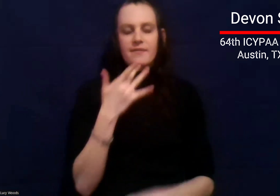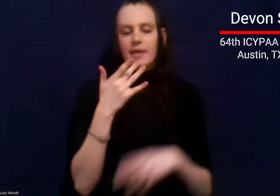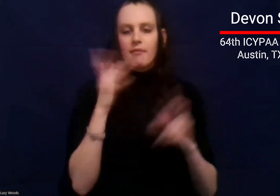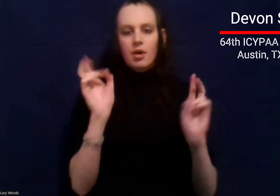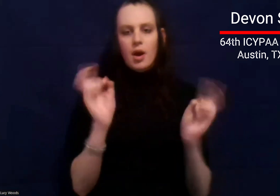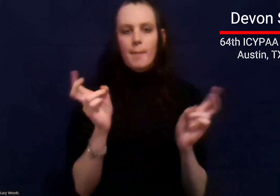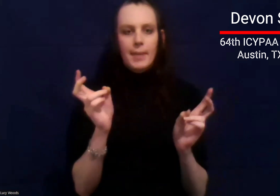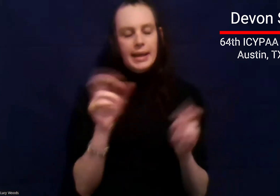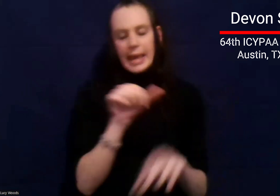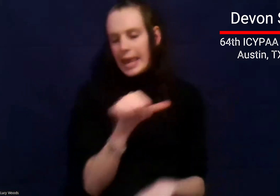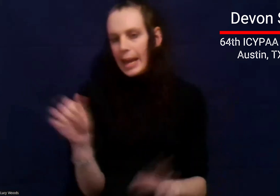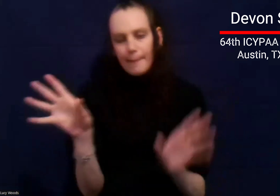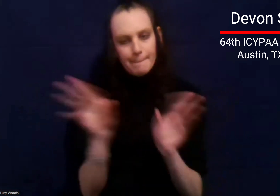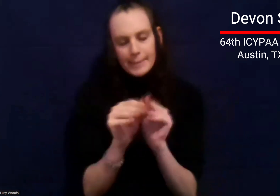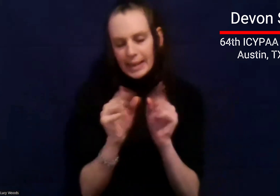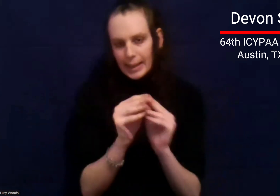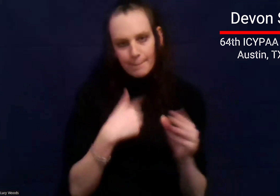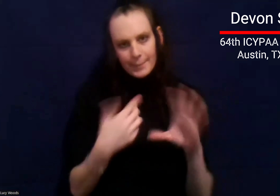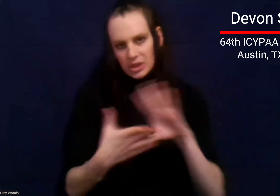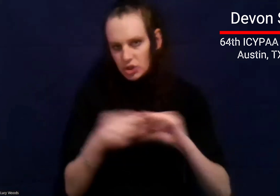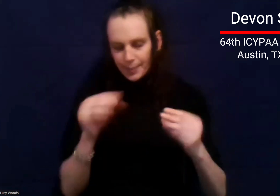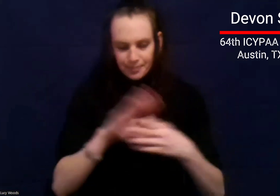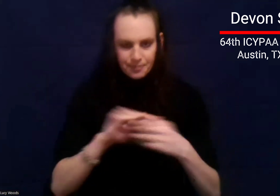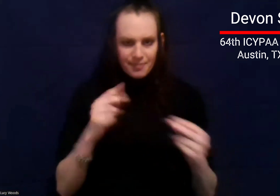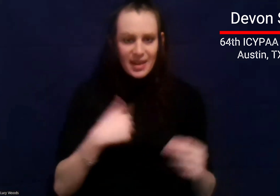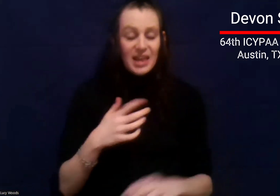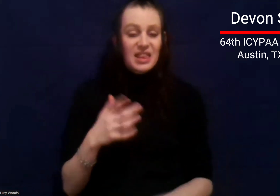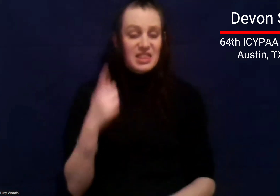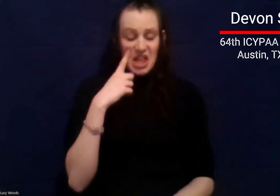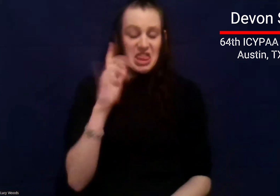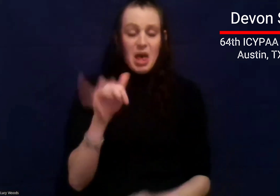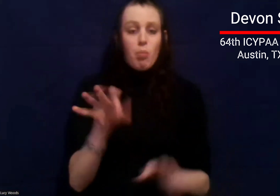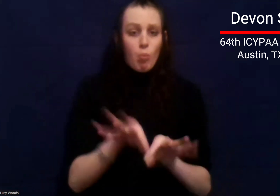I chair. I feel like it's something very important